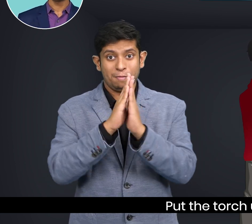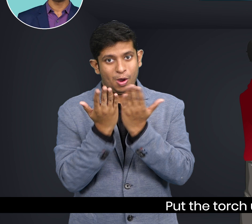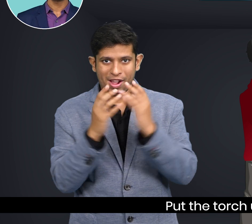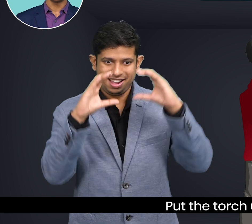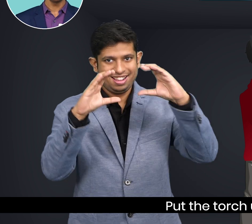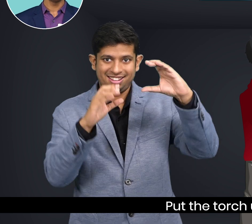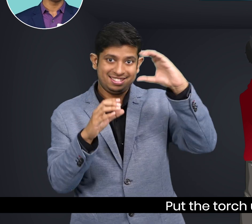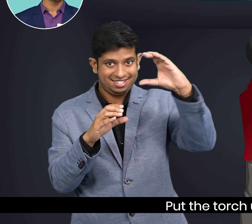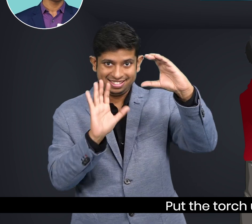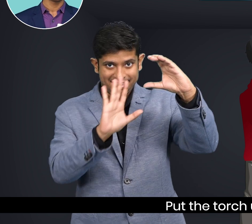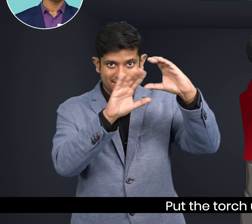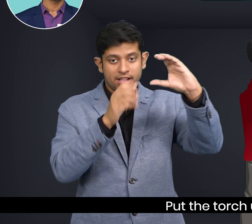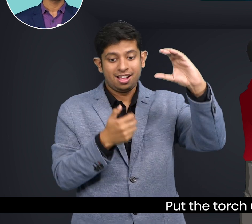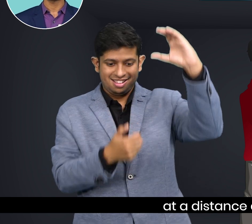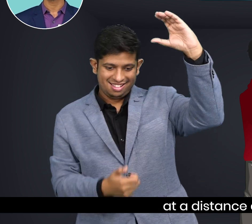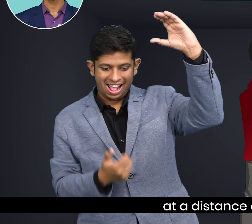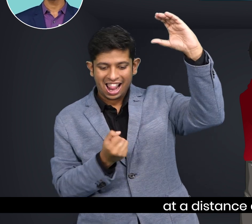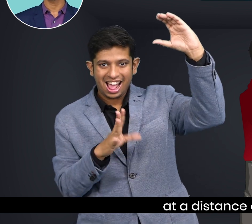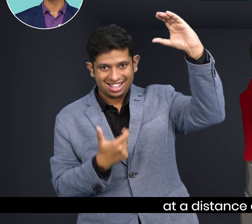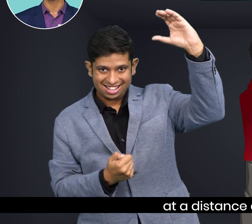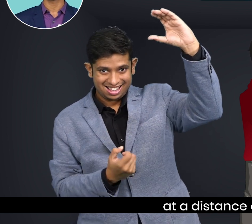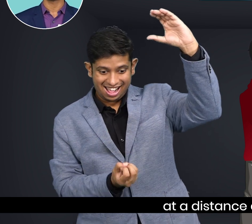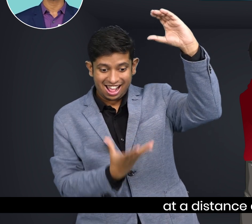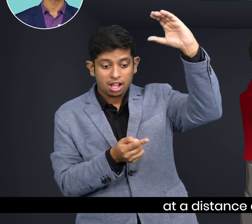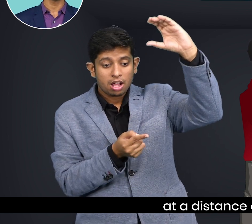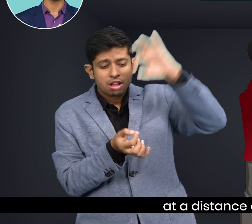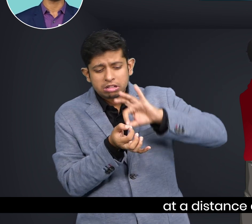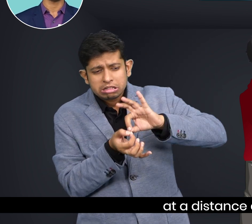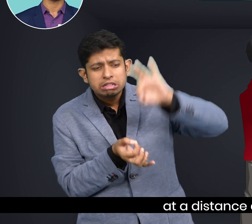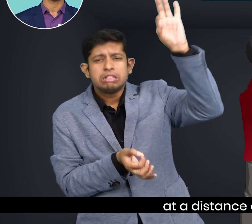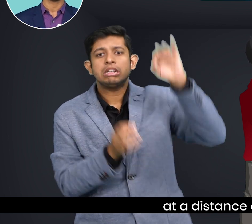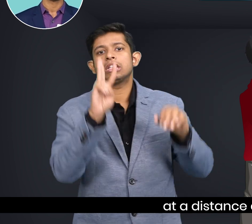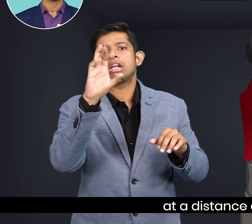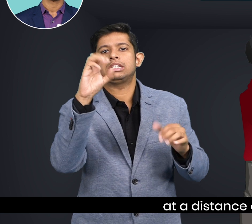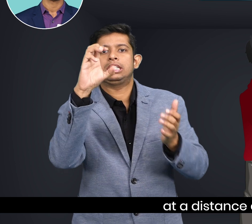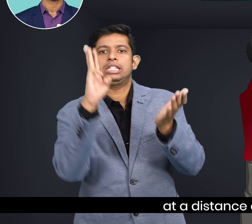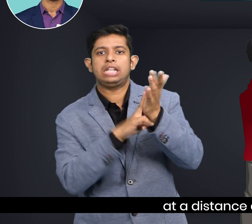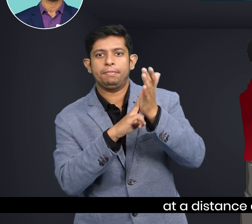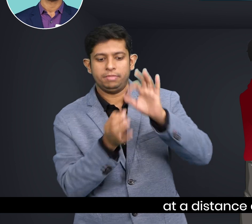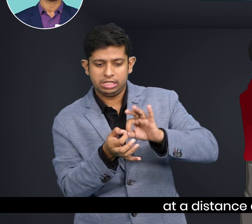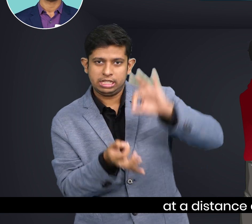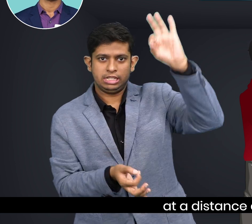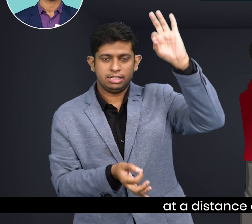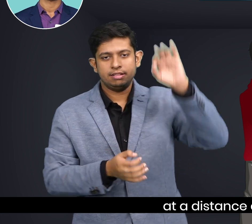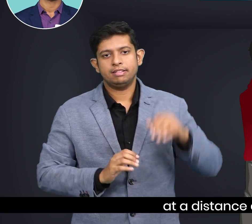Put the torch under the book at a distance of about 30 centimeters.